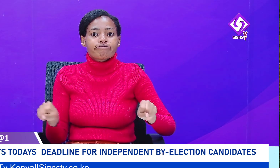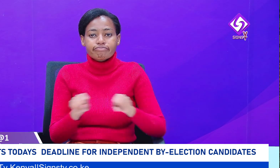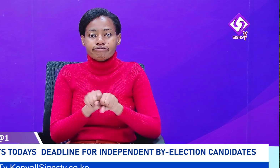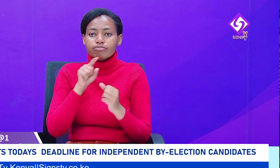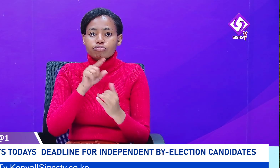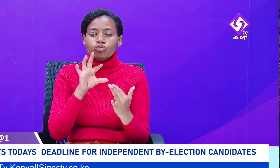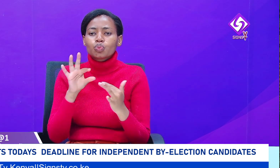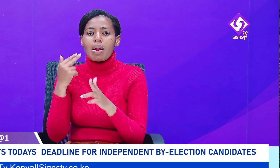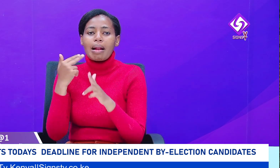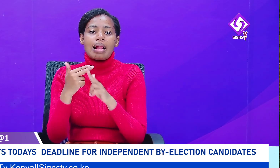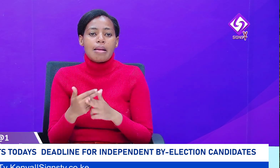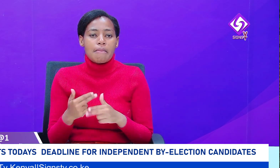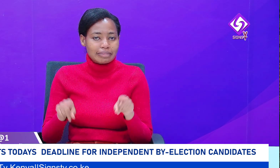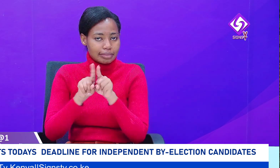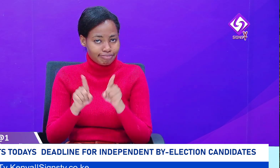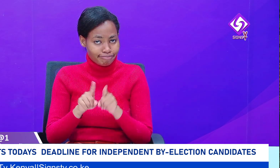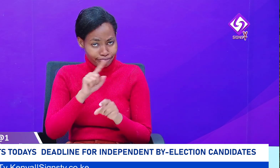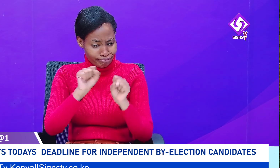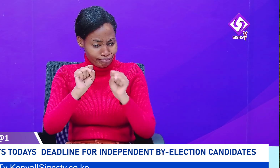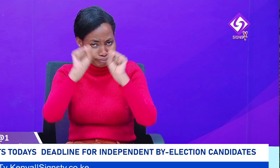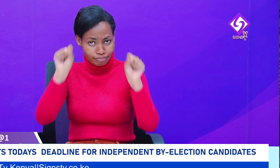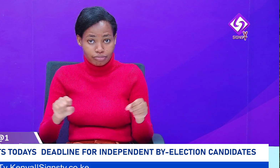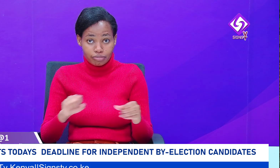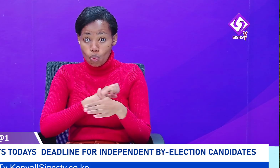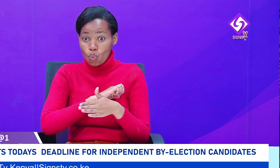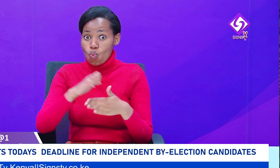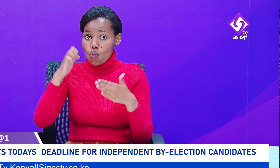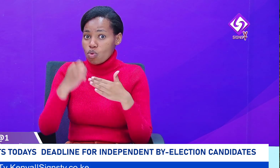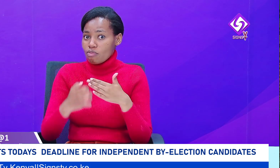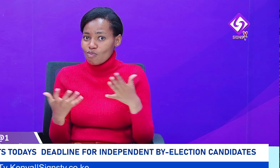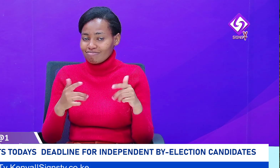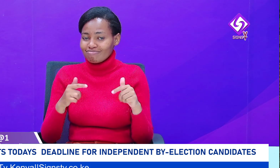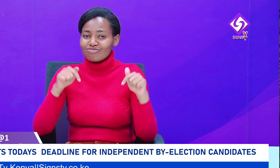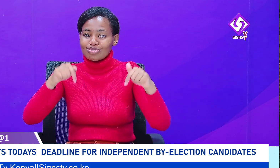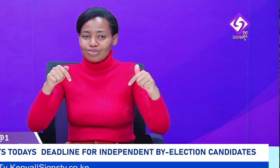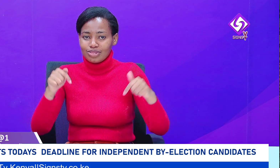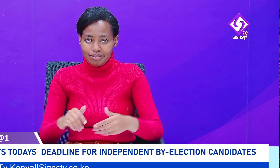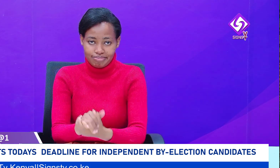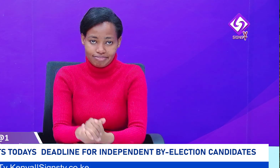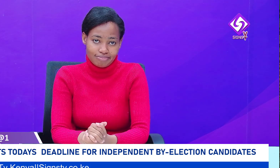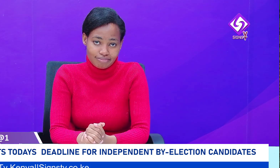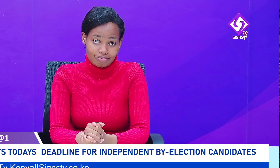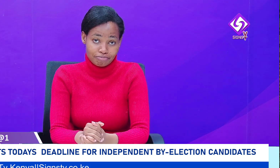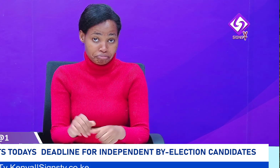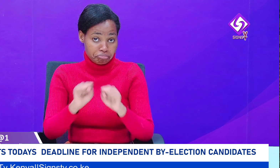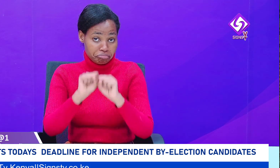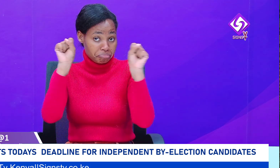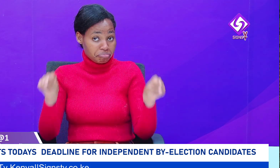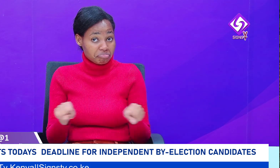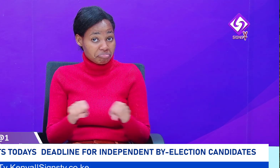Commission (IEBC) requires them to submit their chosen names and symbols by the end of today.